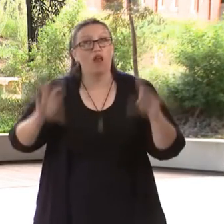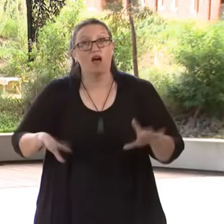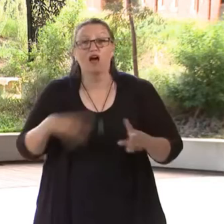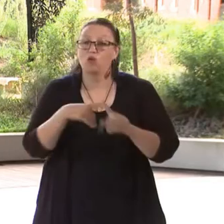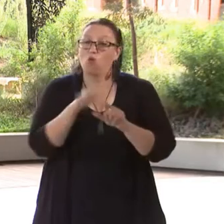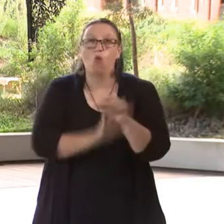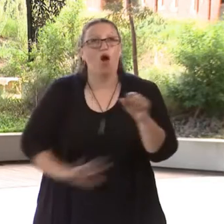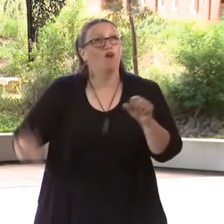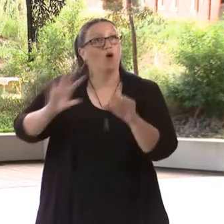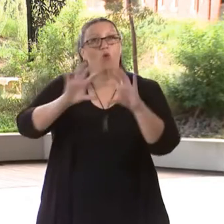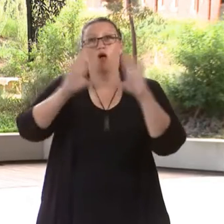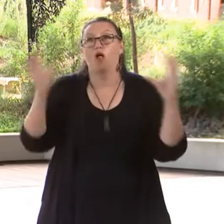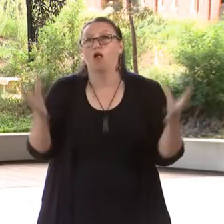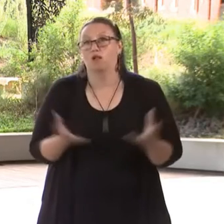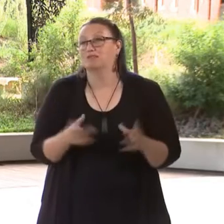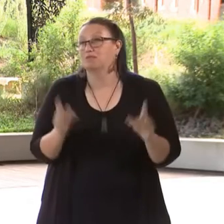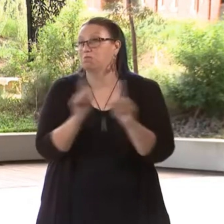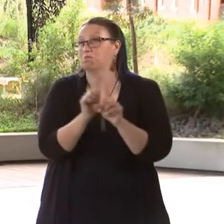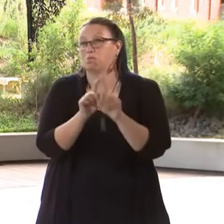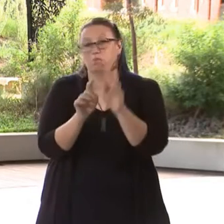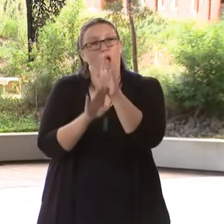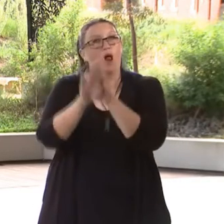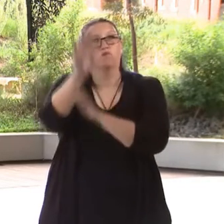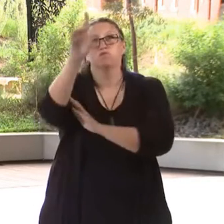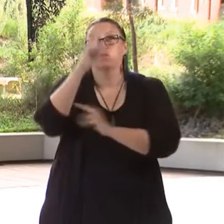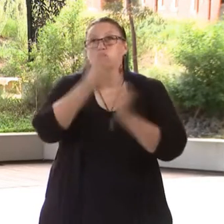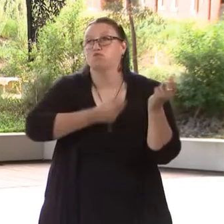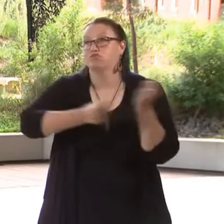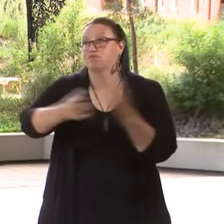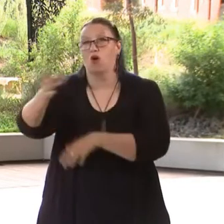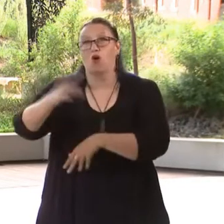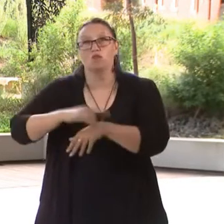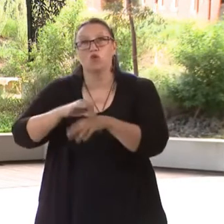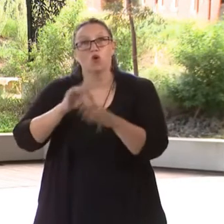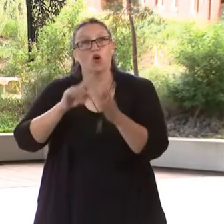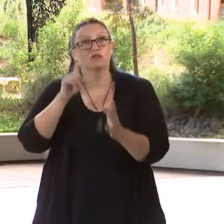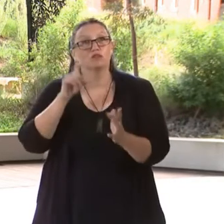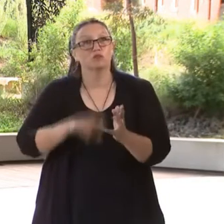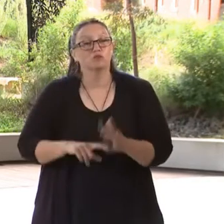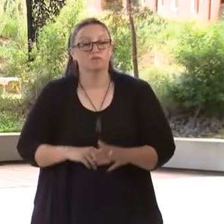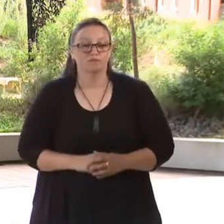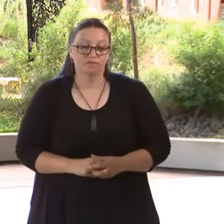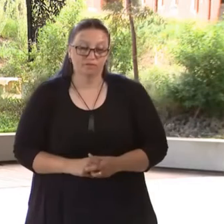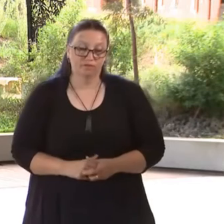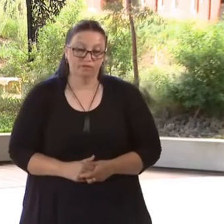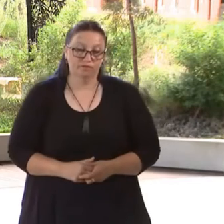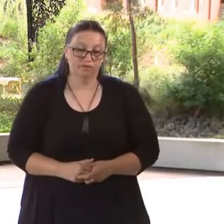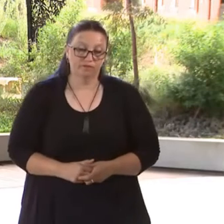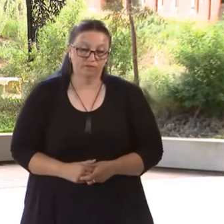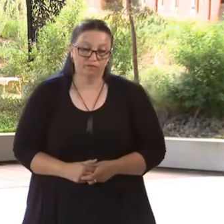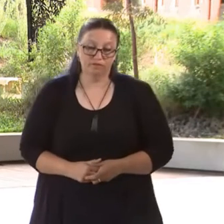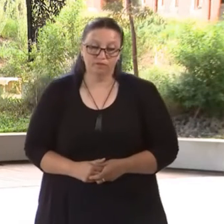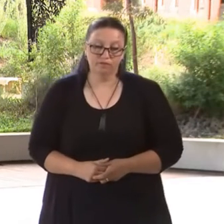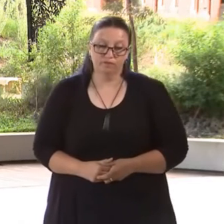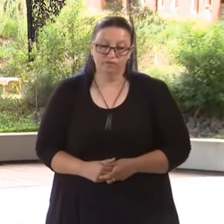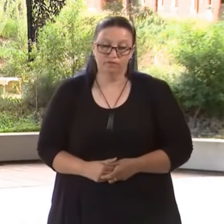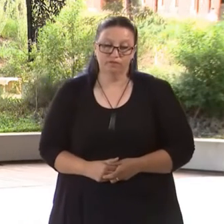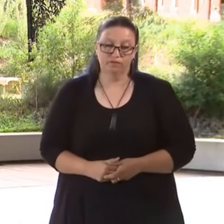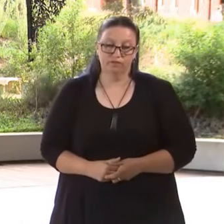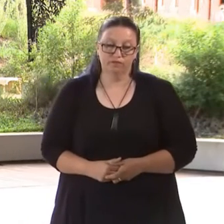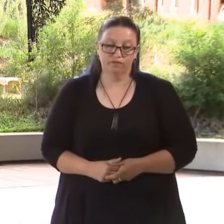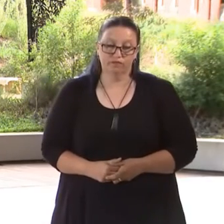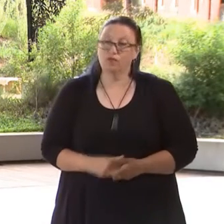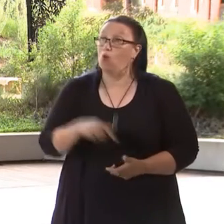the world. What we can do as a state is to be vaccinated, which is exactly what we're doing, to get